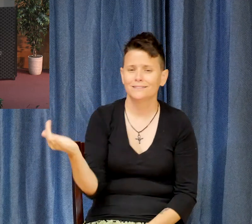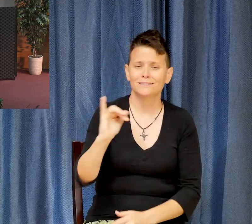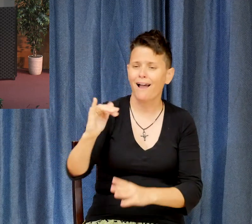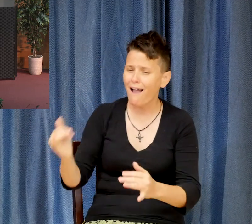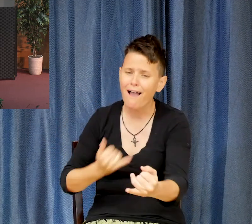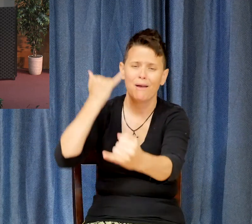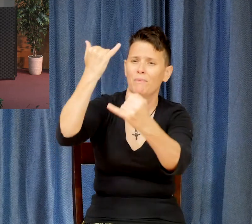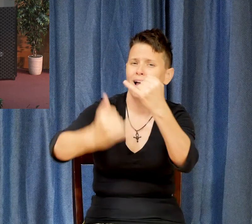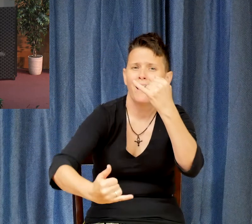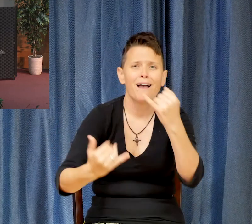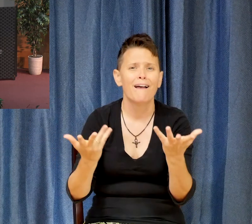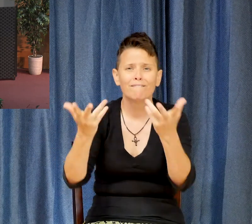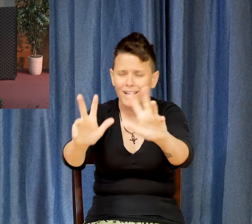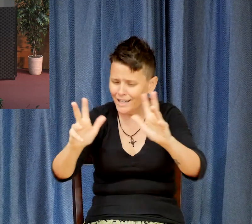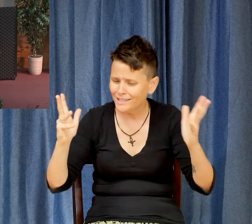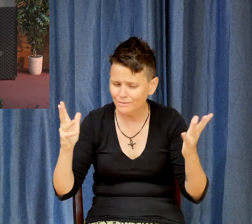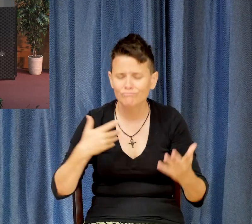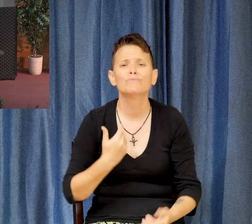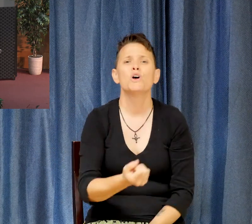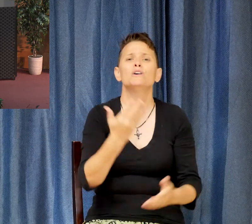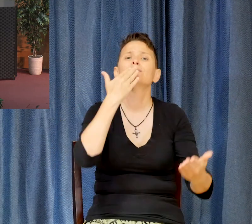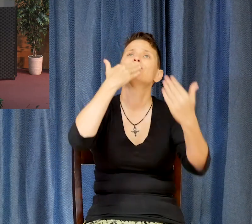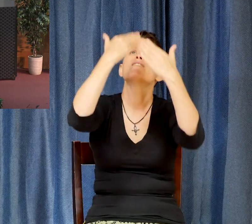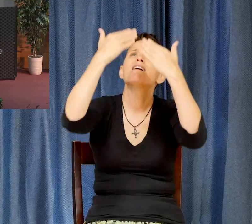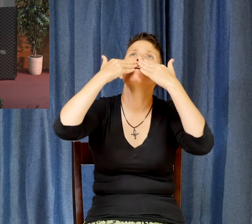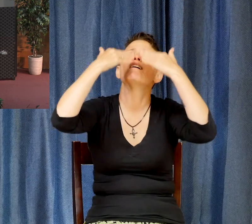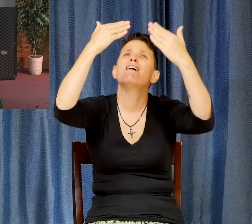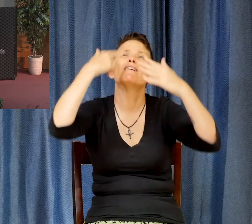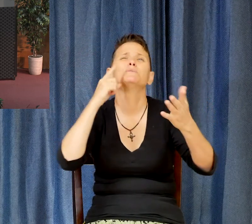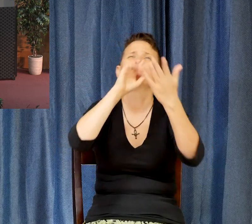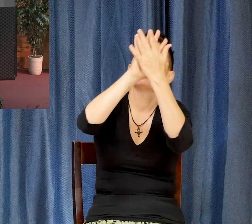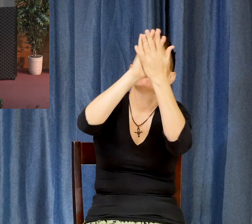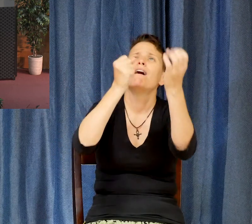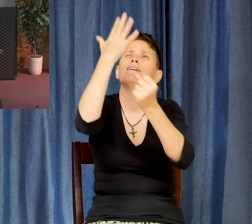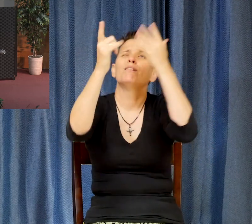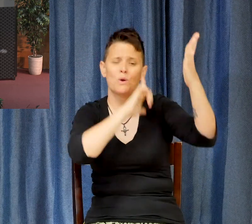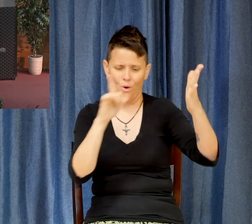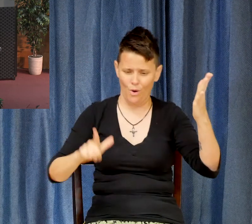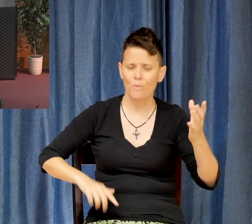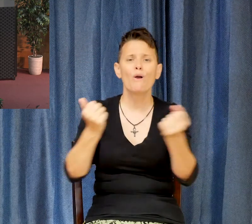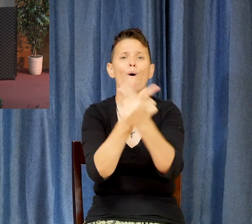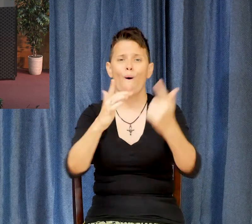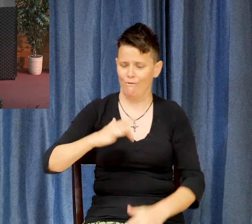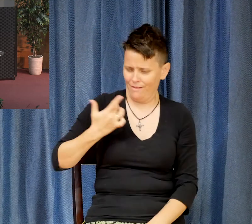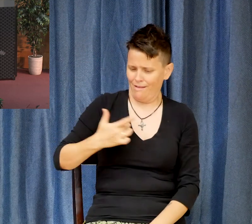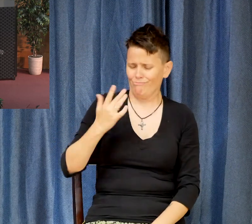the end. Oh Lord, give thanks and praise to the Lord, and I will